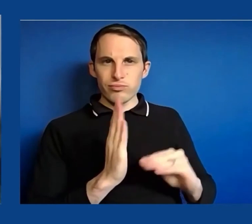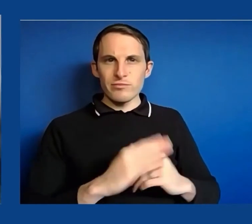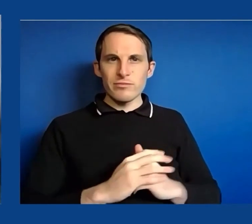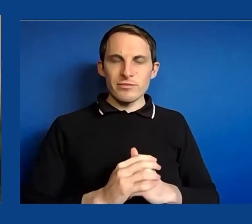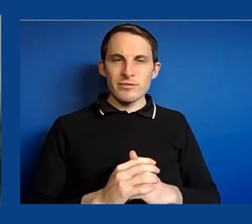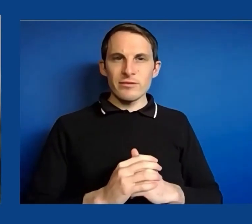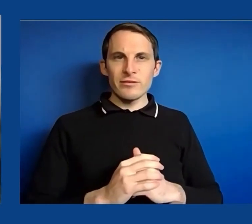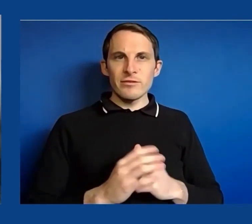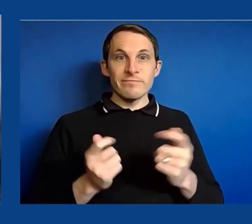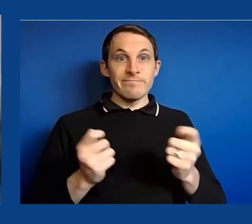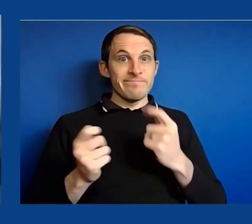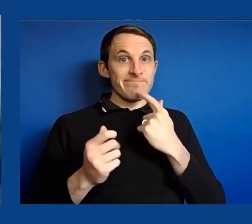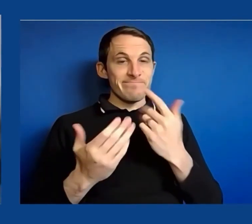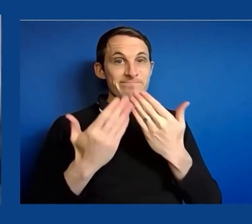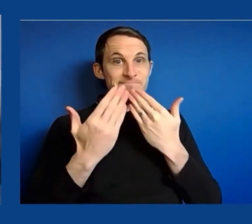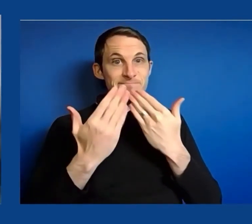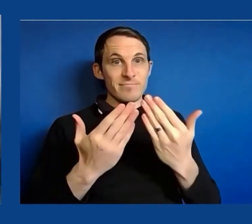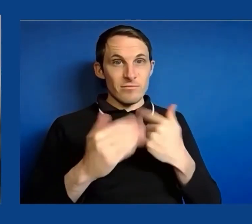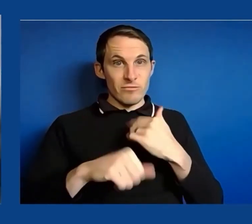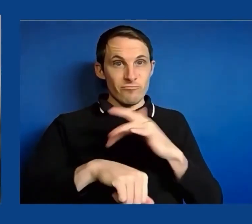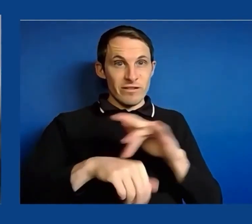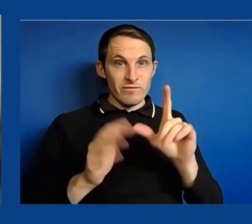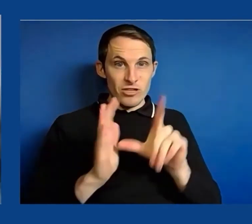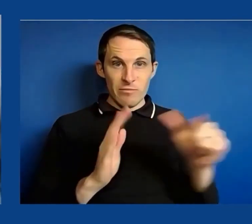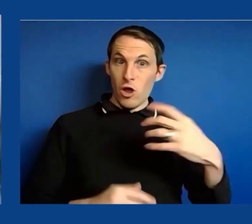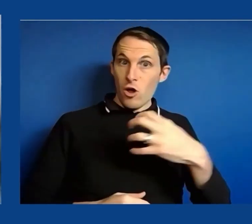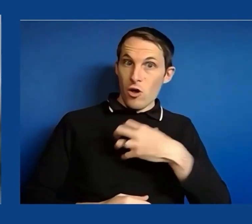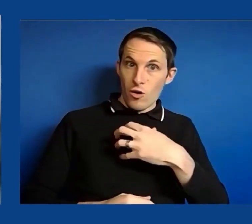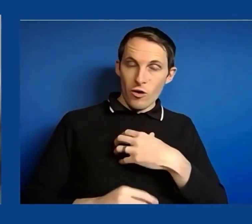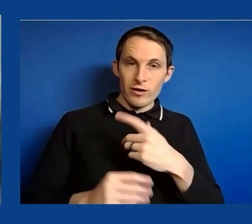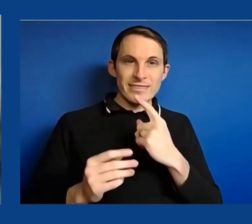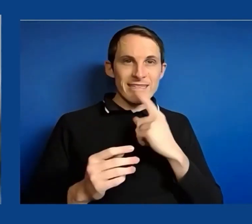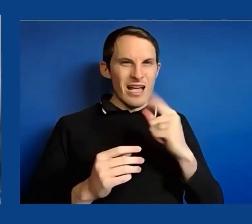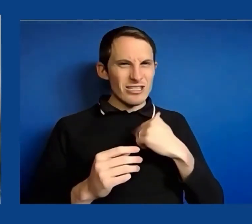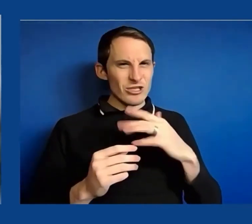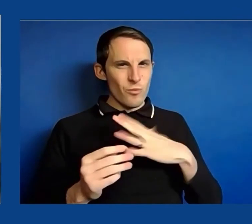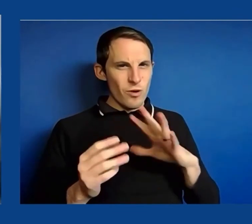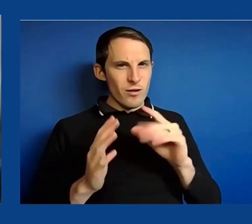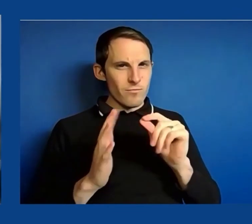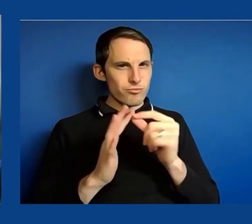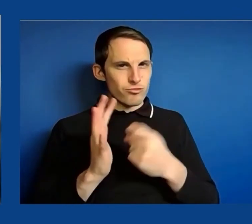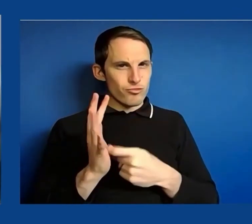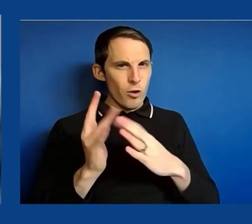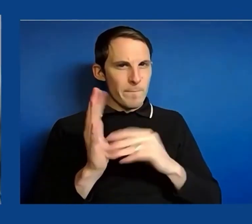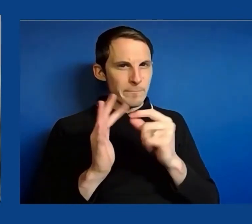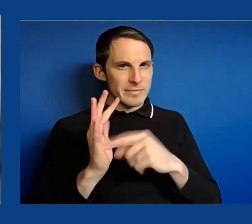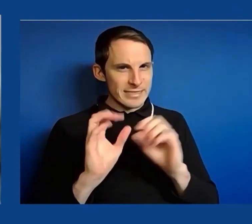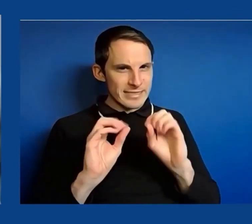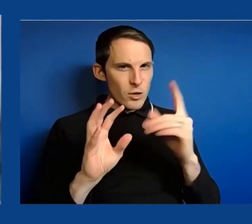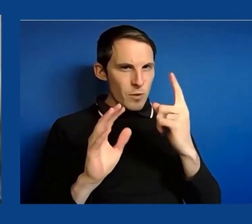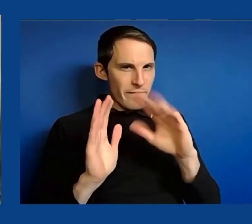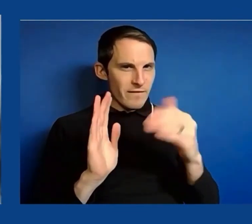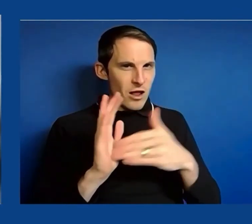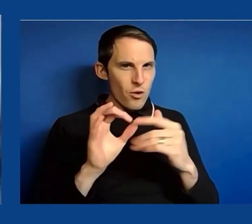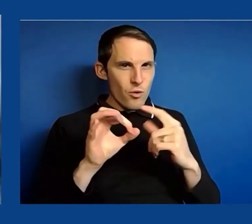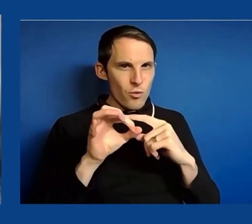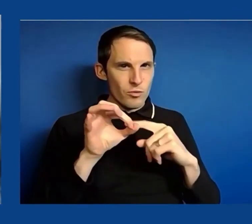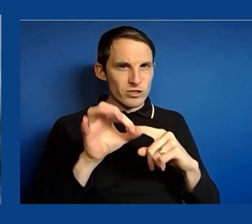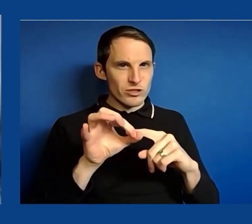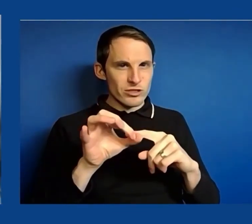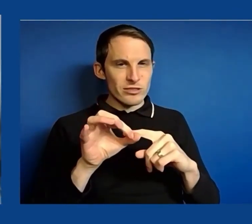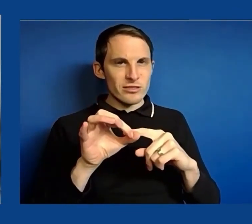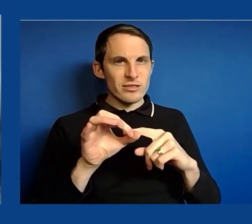Carolyn. We're running out of time, and I just want to prompt you with one final question, perhaps,